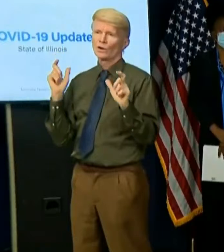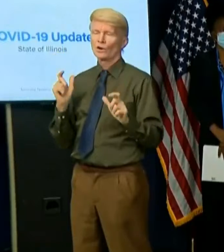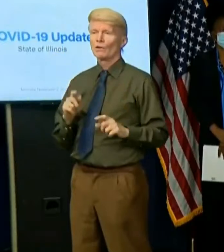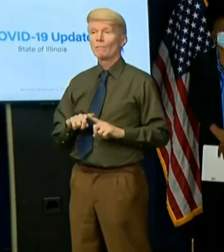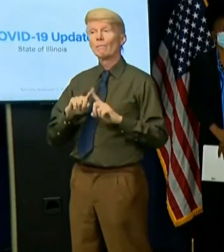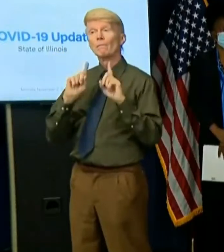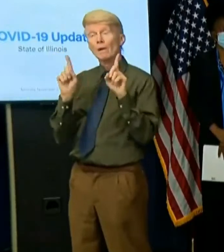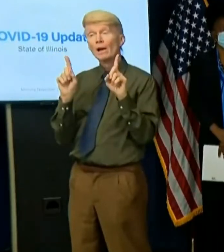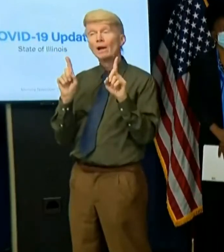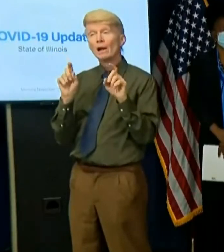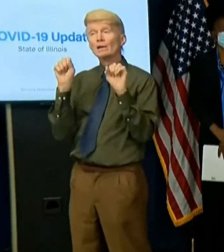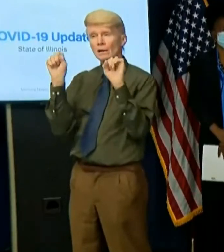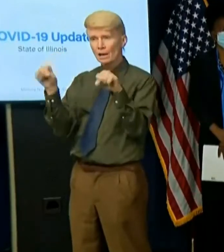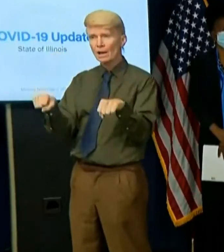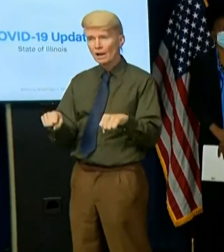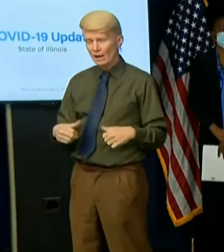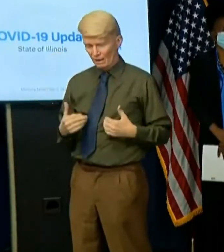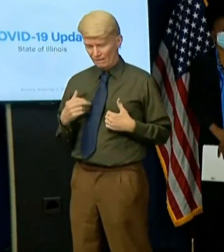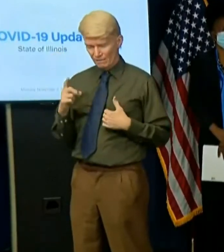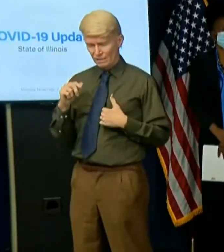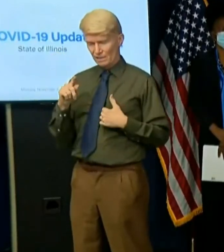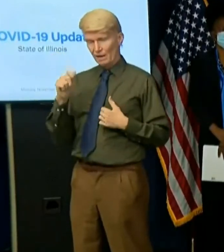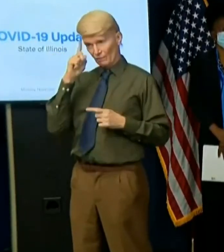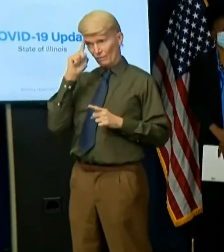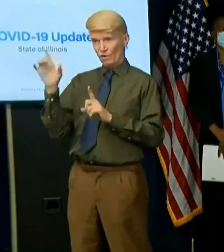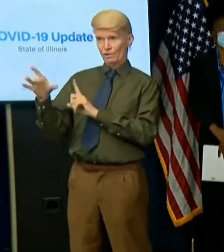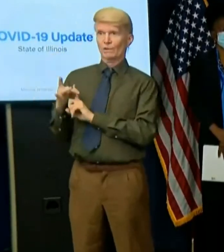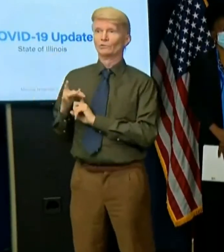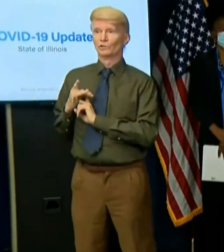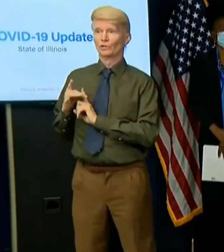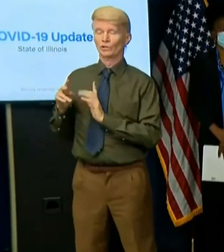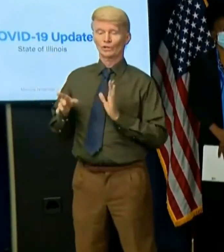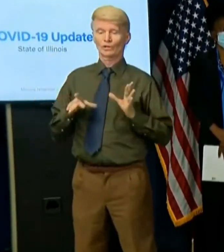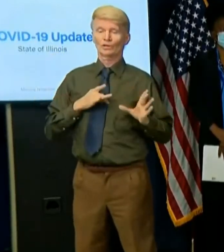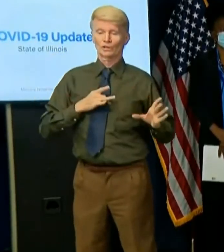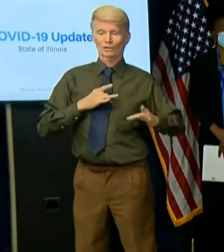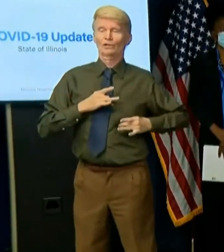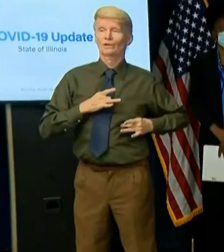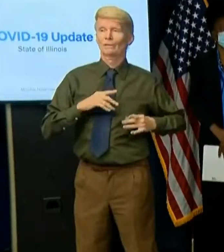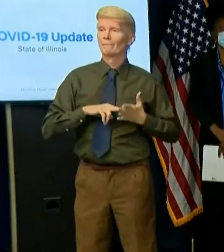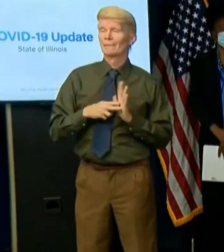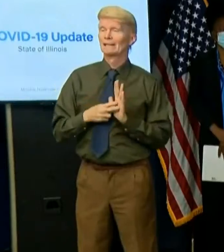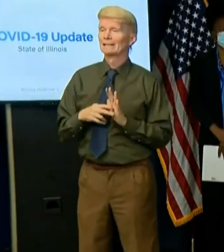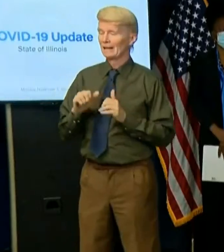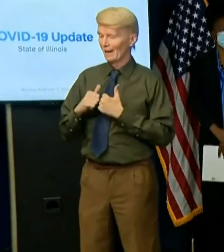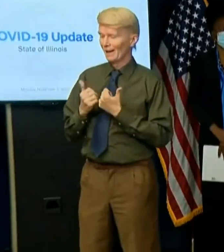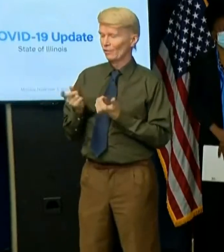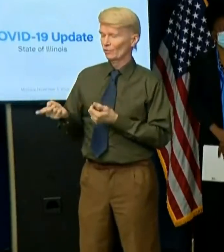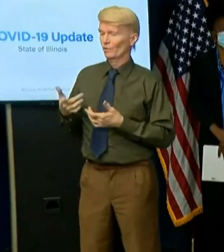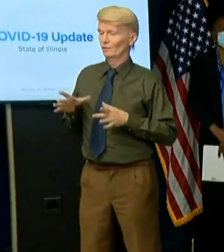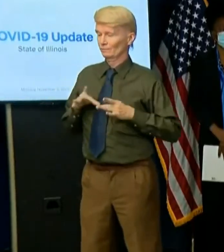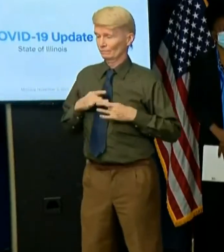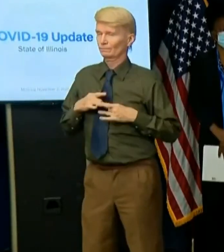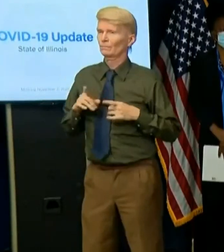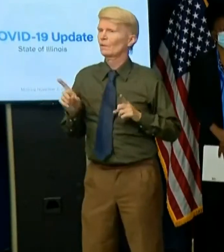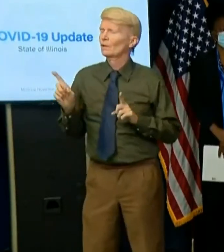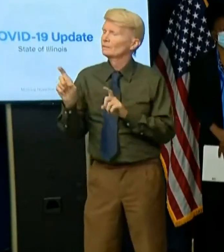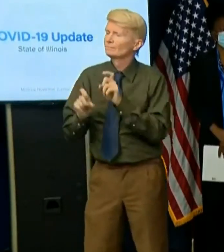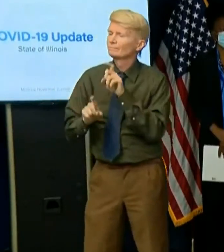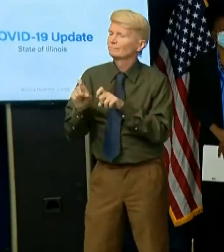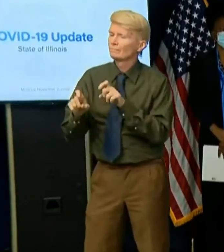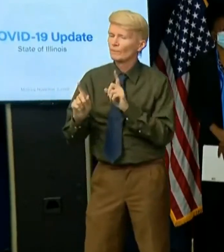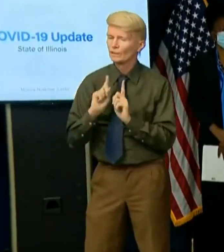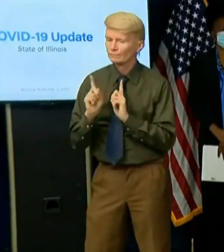but also show up in our exposure data. You know, when you ask people in contact tracing, where were you over